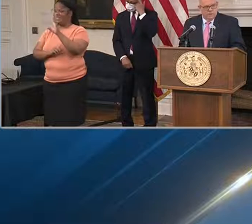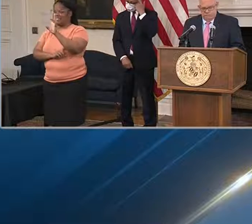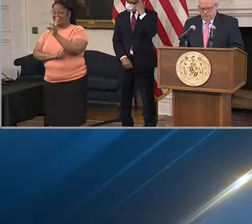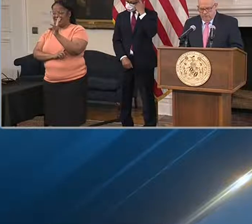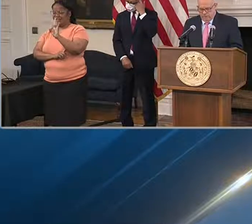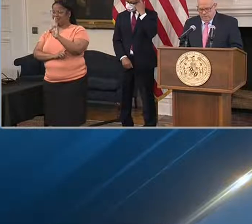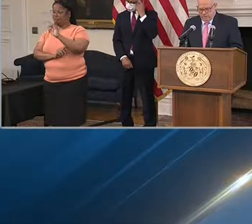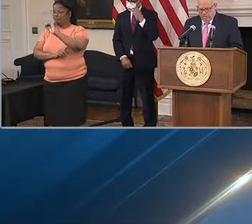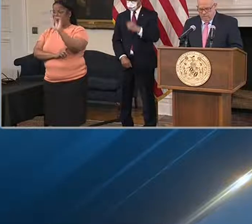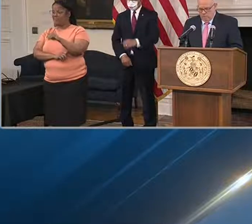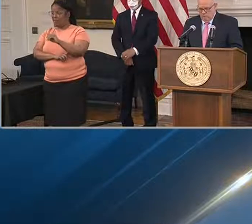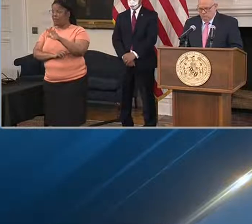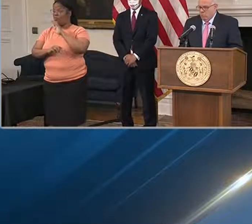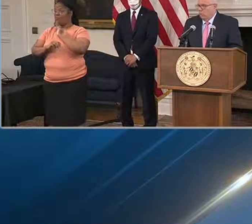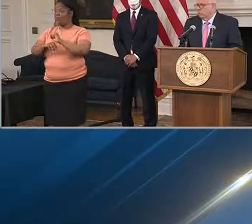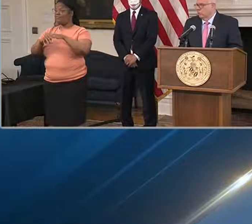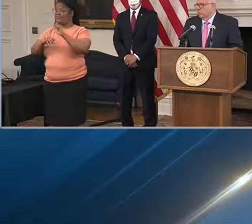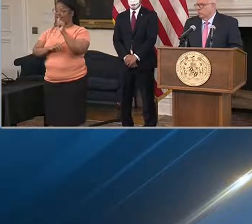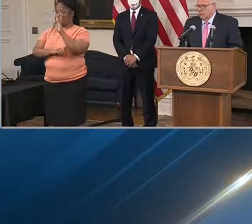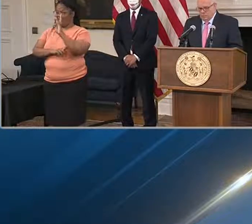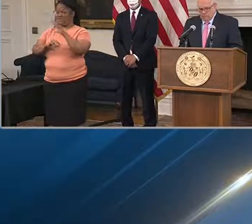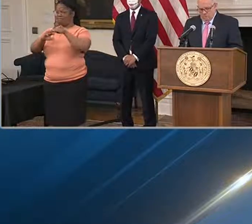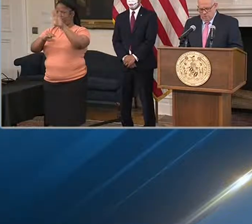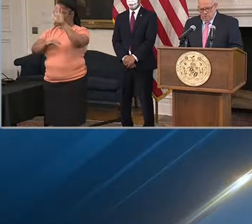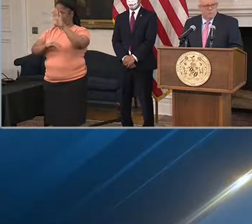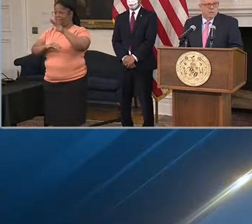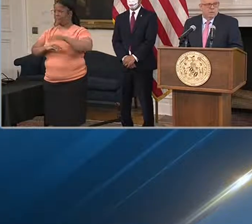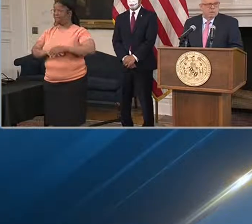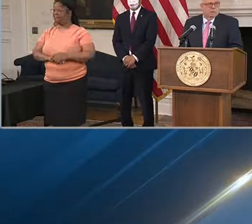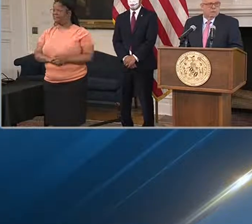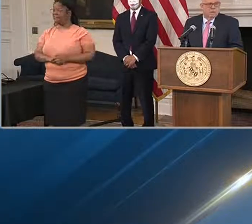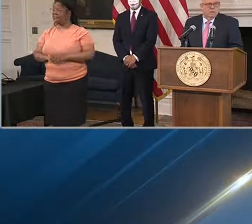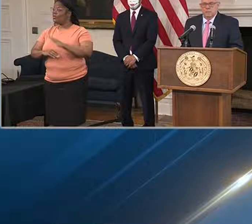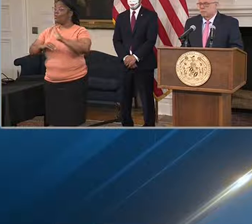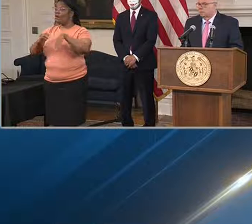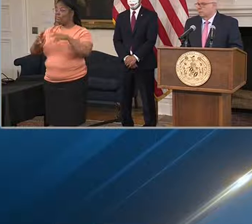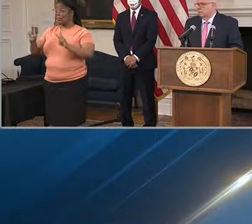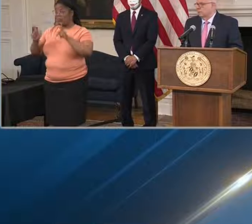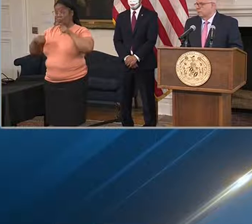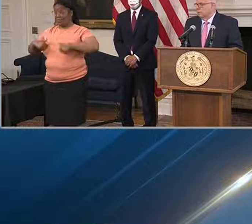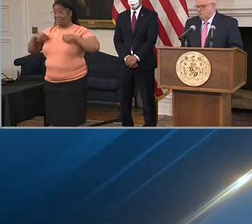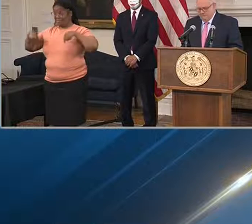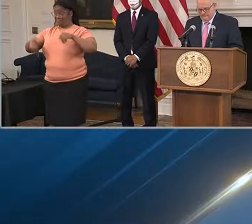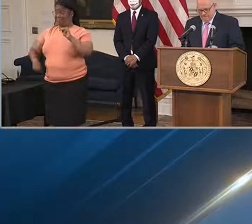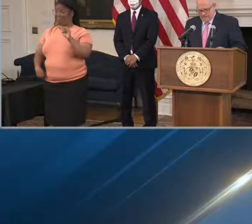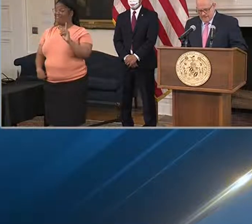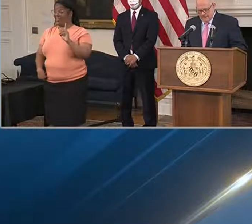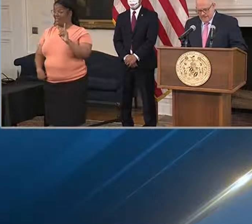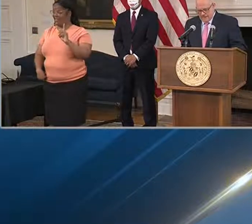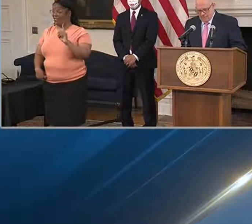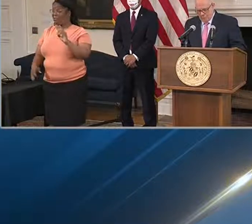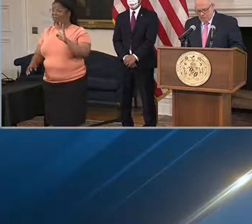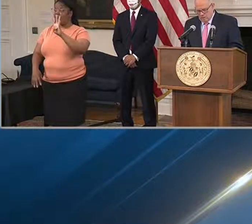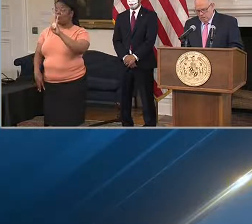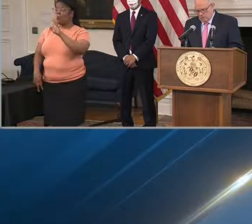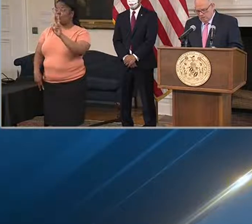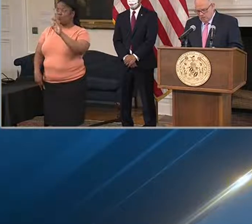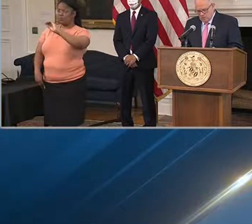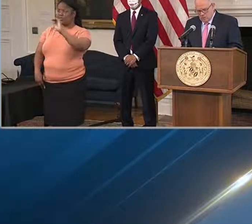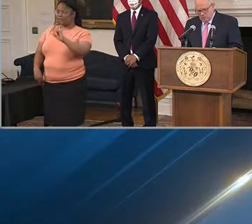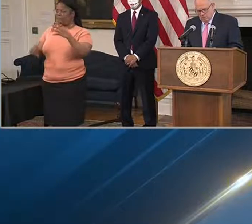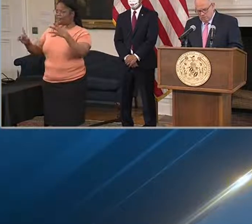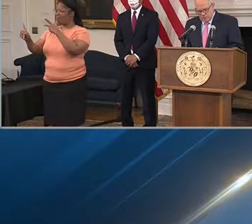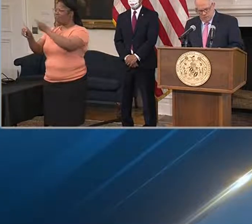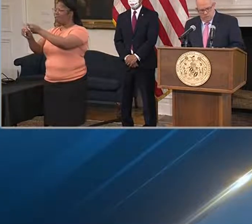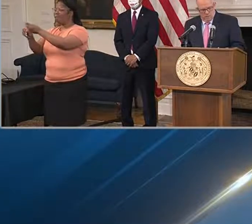of 65 and more than 42% of all Marylanders 18 years and older. As a result of